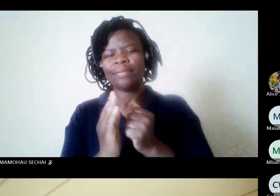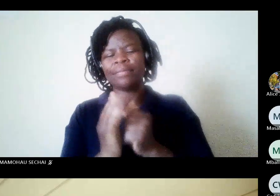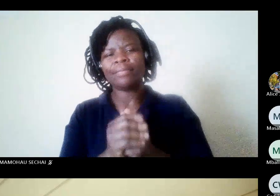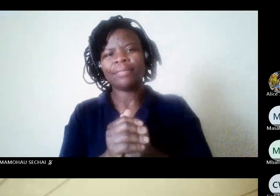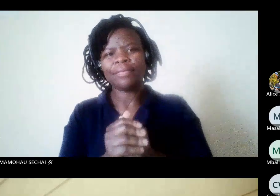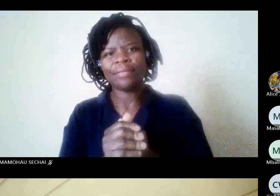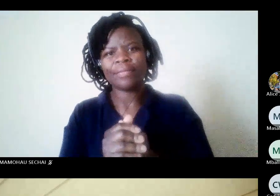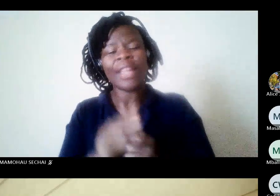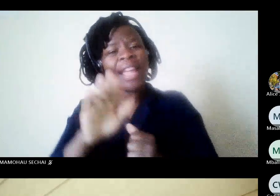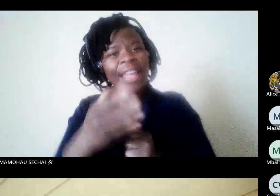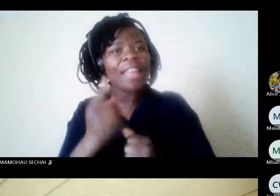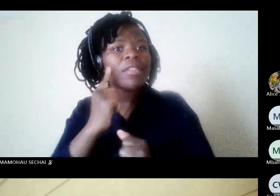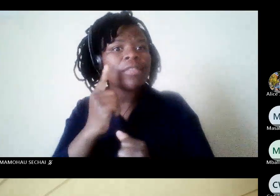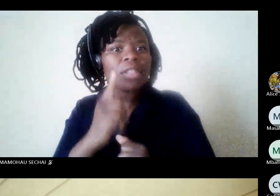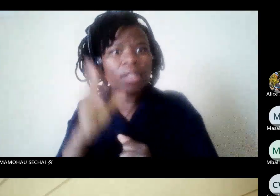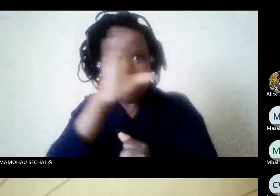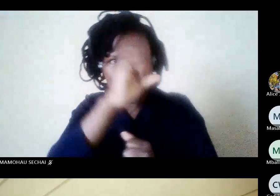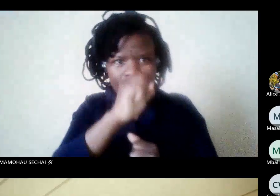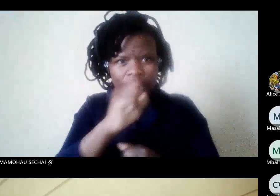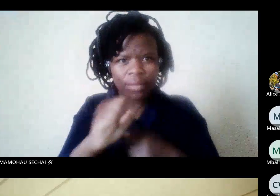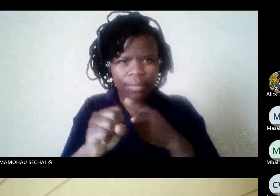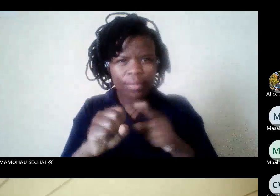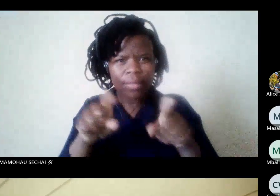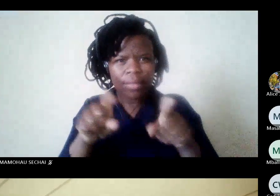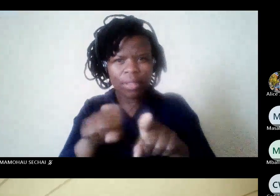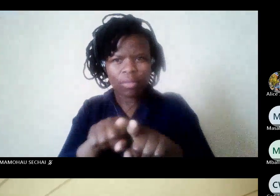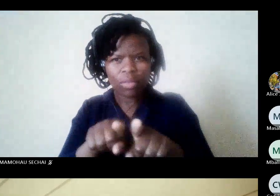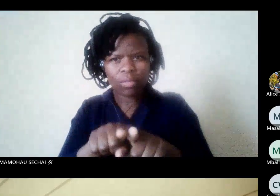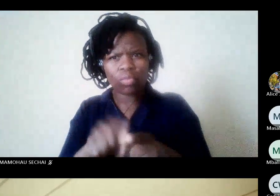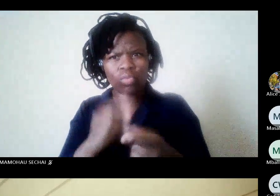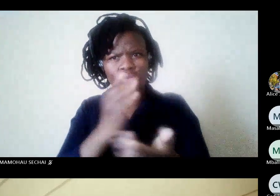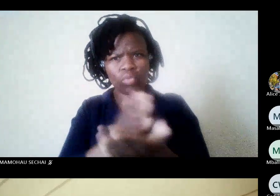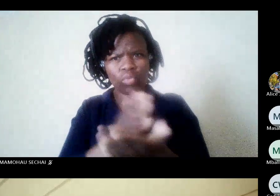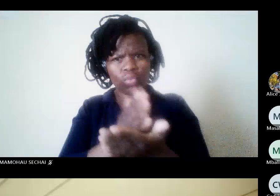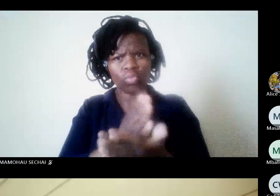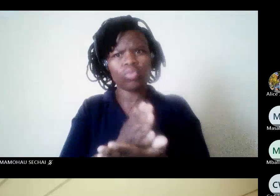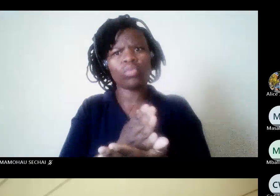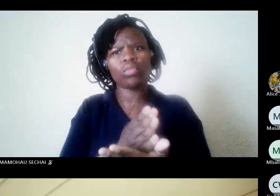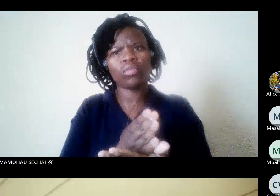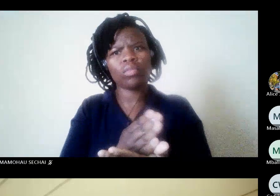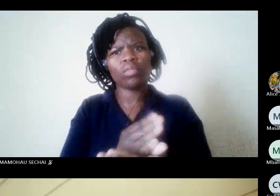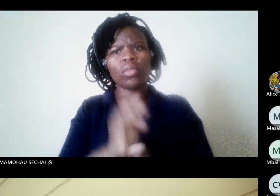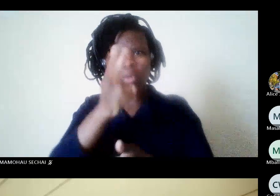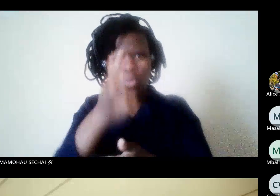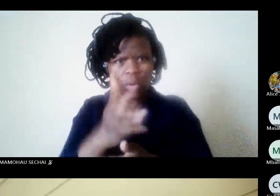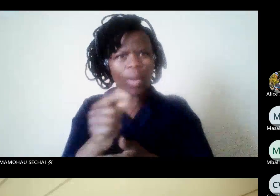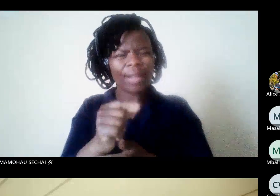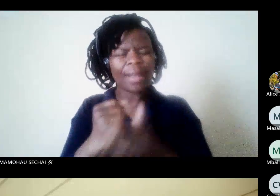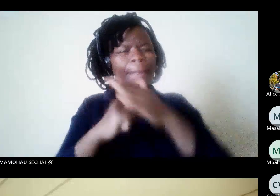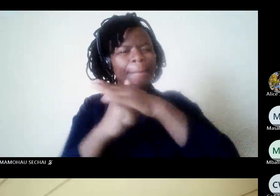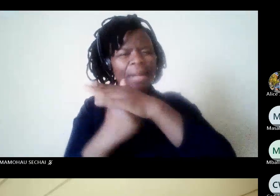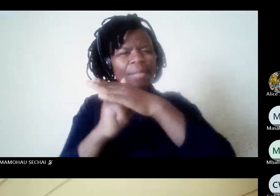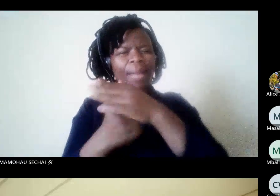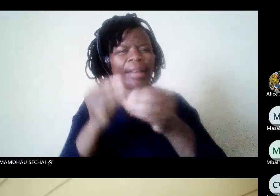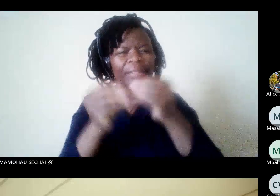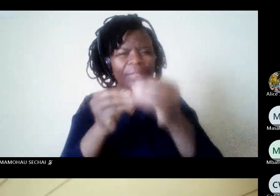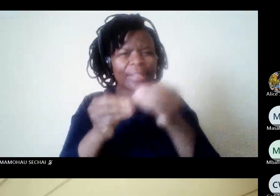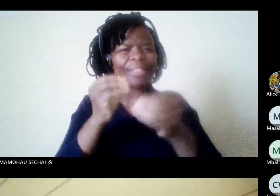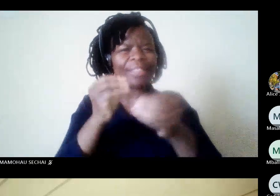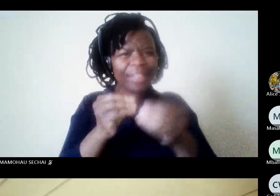and reads it as resistance, they slip straight into the fixing mindset. Exactly. Suna warns against